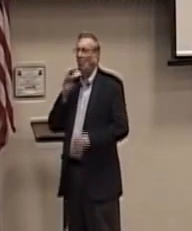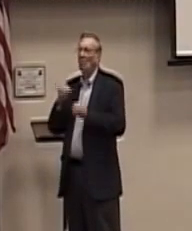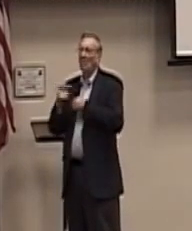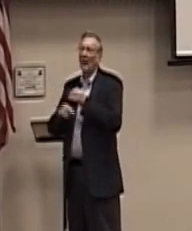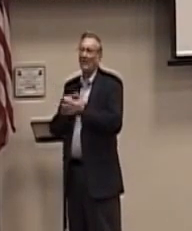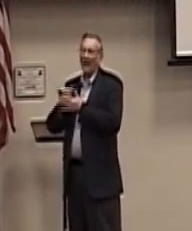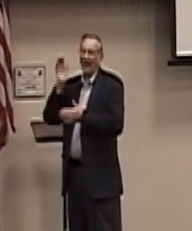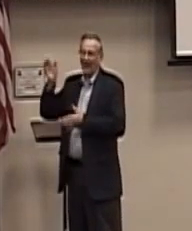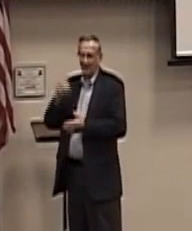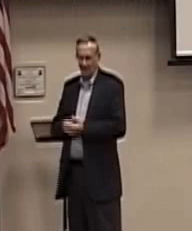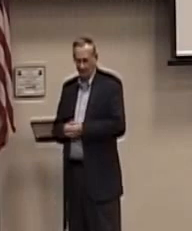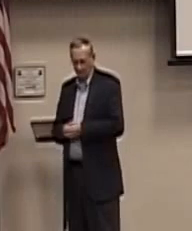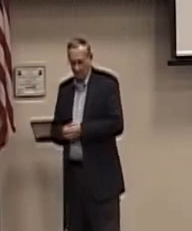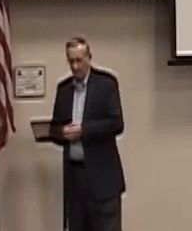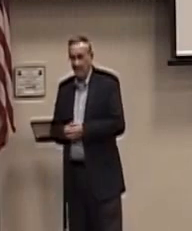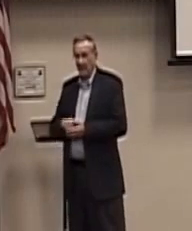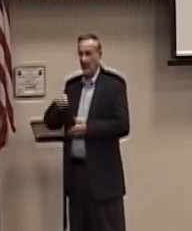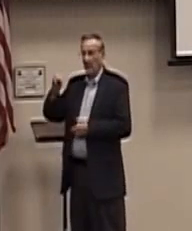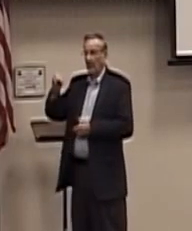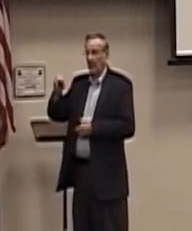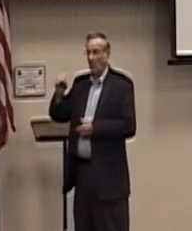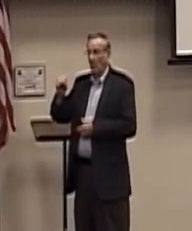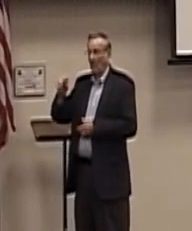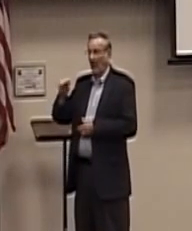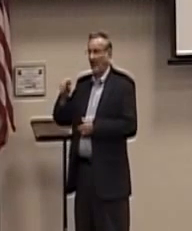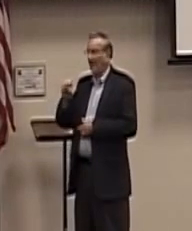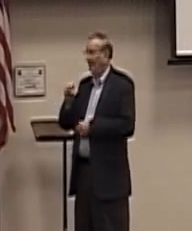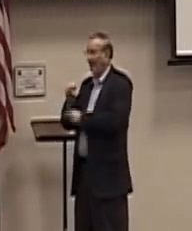as it develops. Mike and Kim Cantrell.